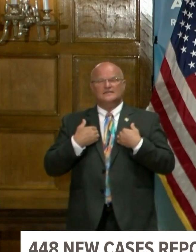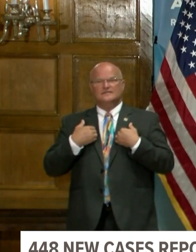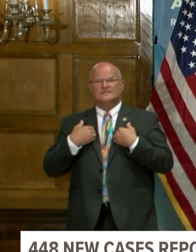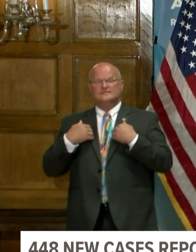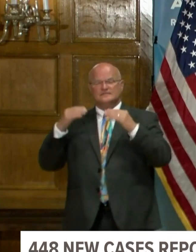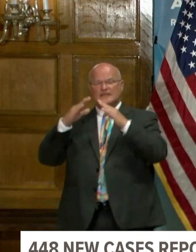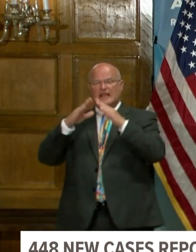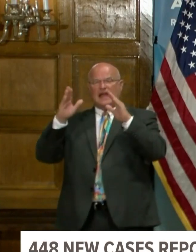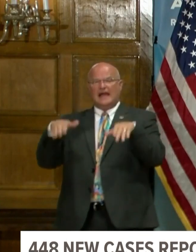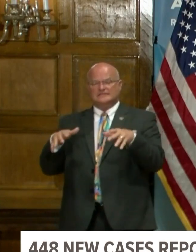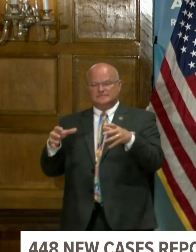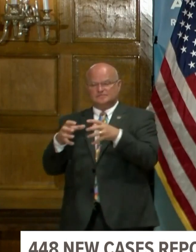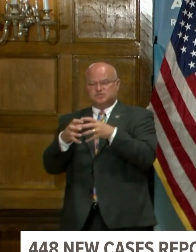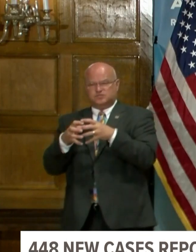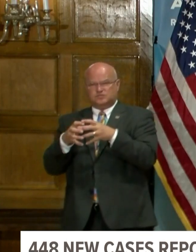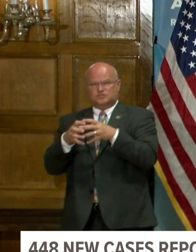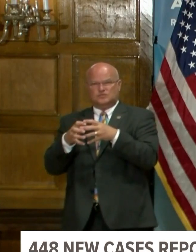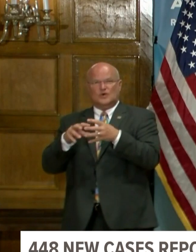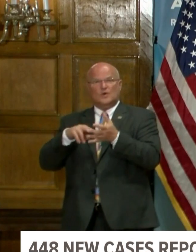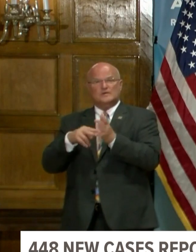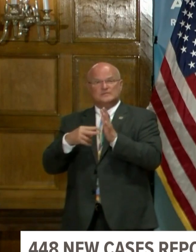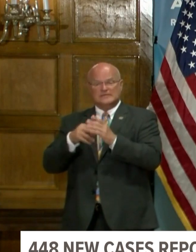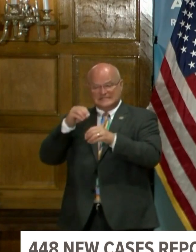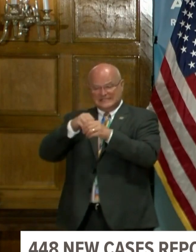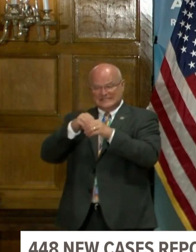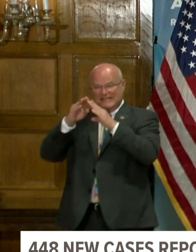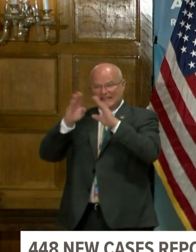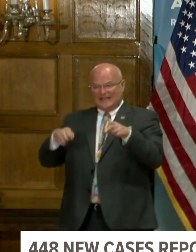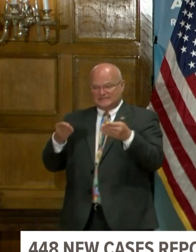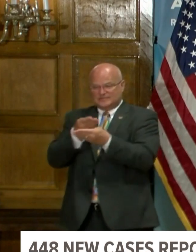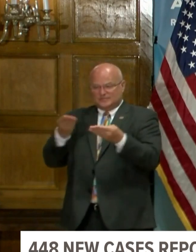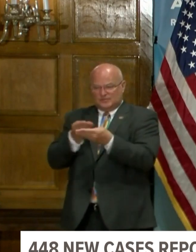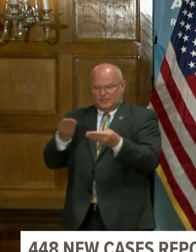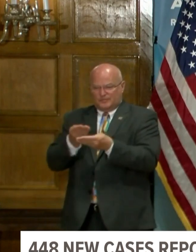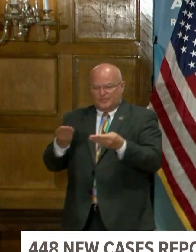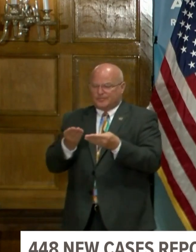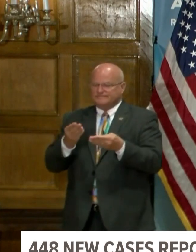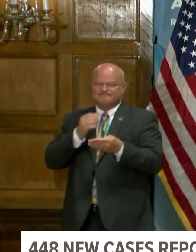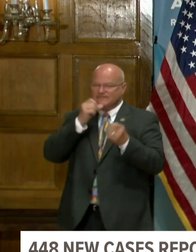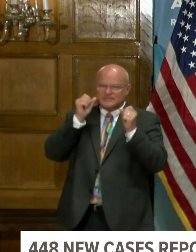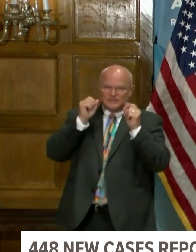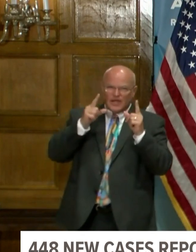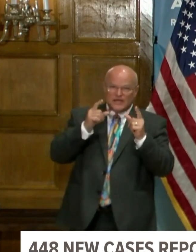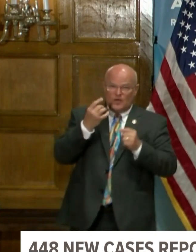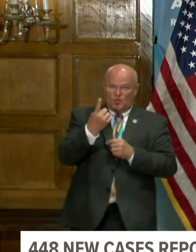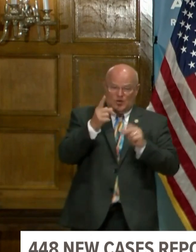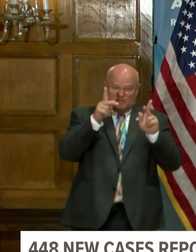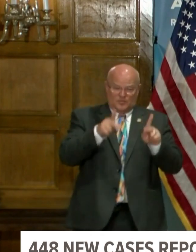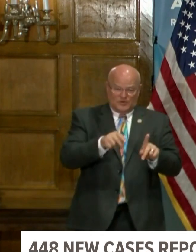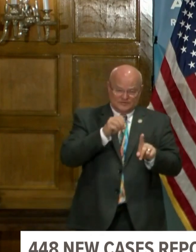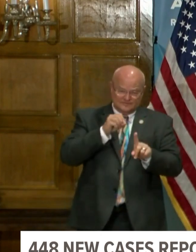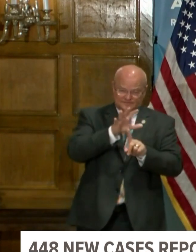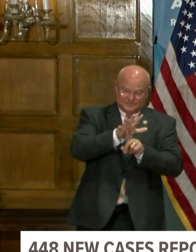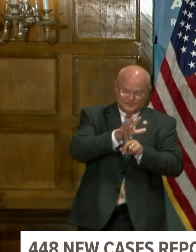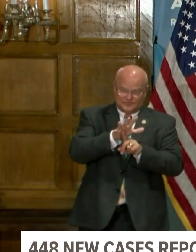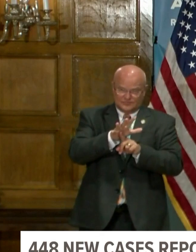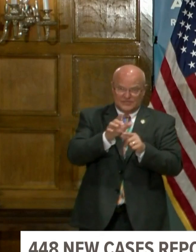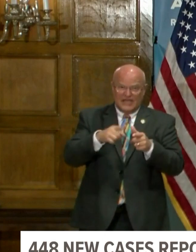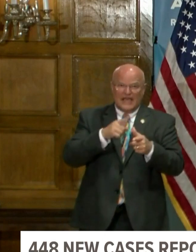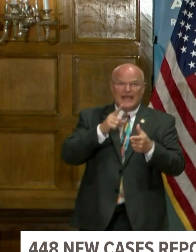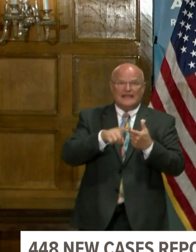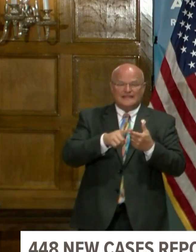household clustering, which means we've got transmission occurring in households. That's not surprising. If one household member becomes infected, then